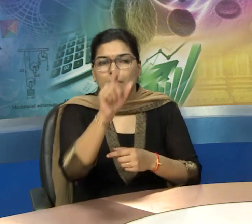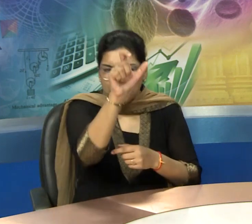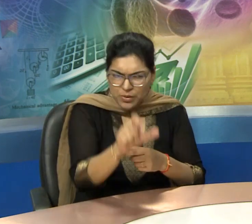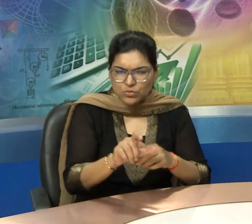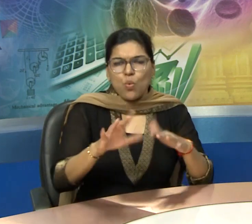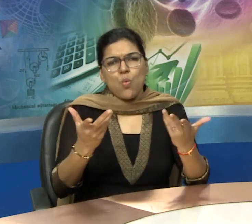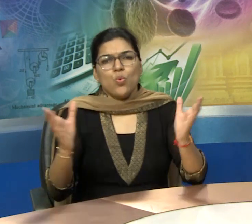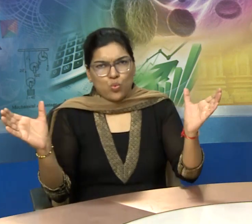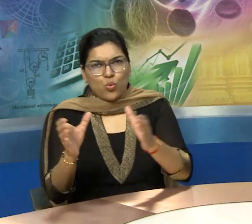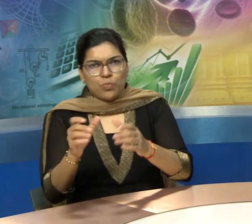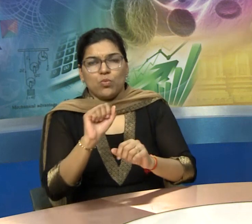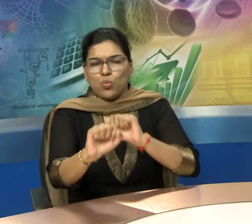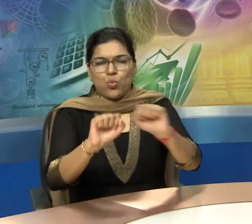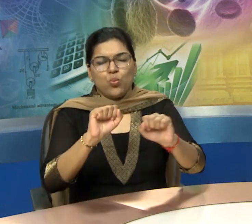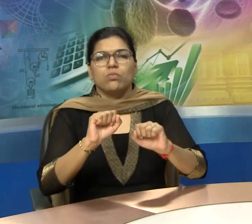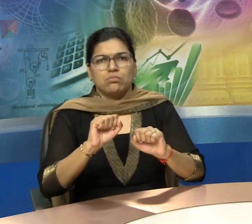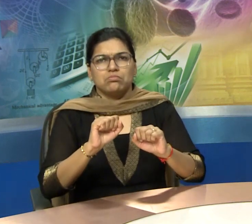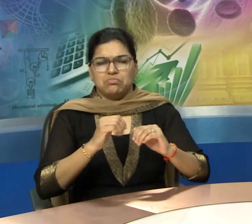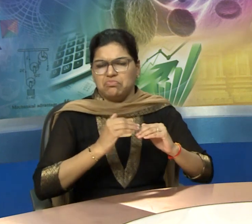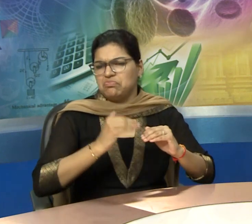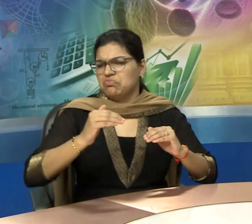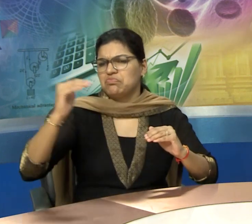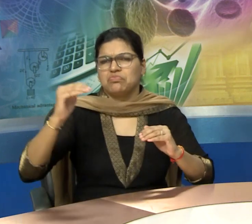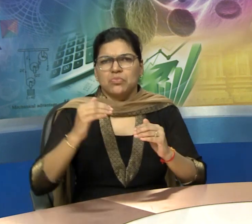So let us now review all those points in a summary form.